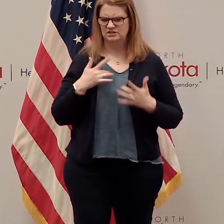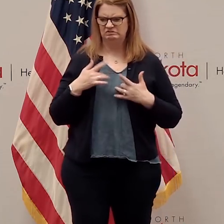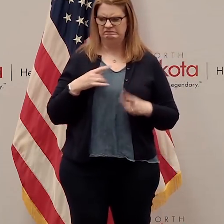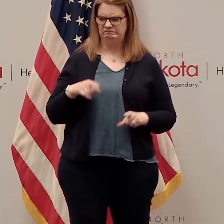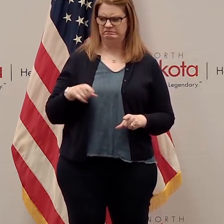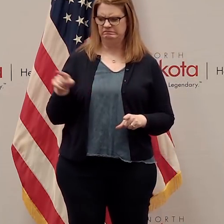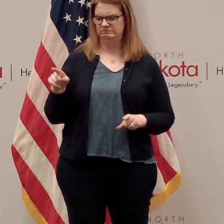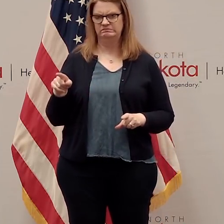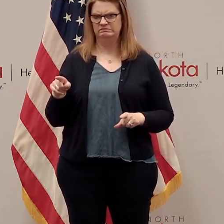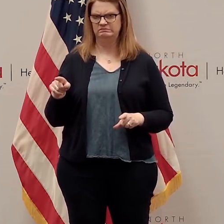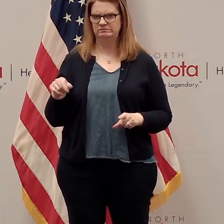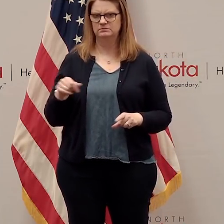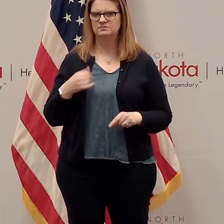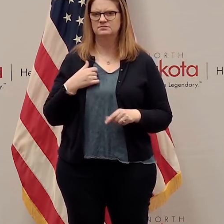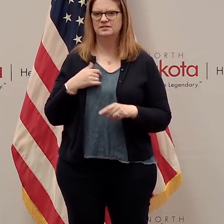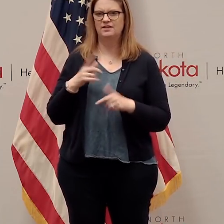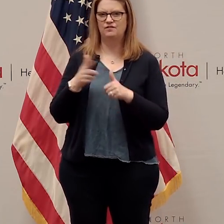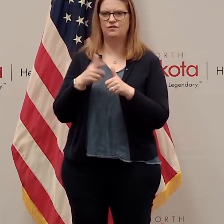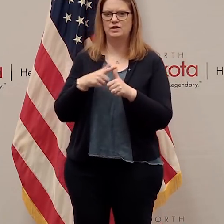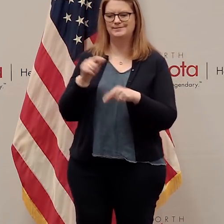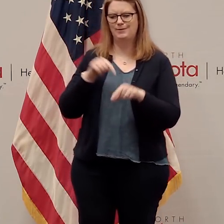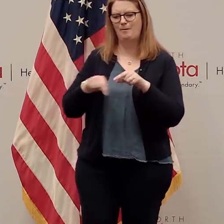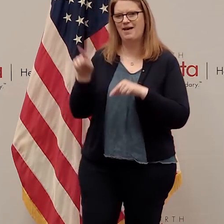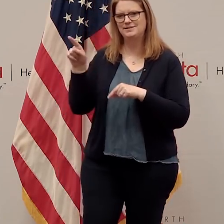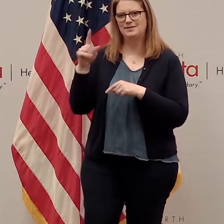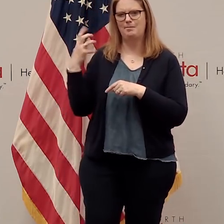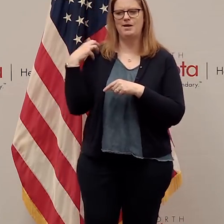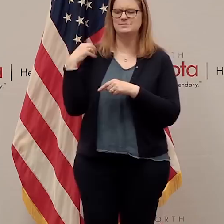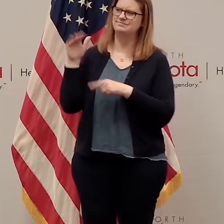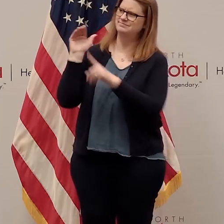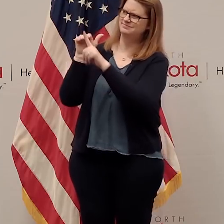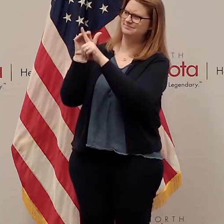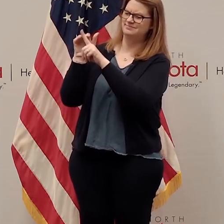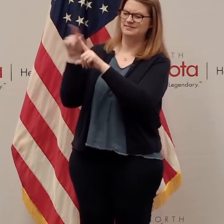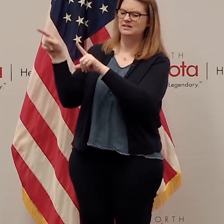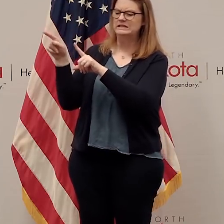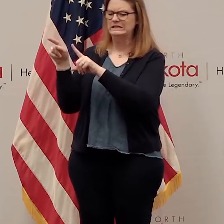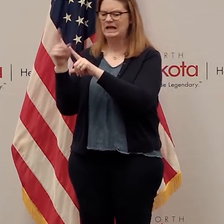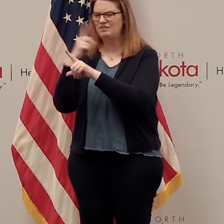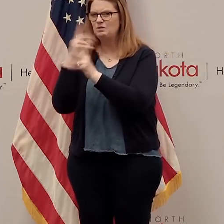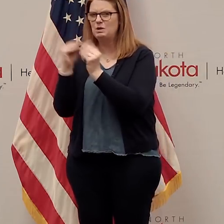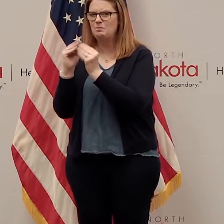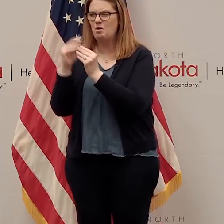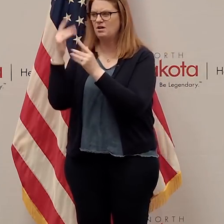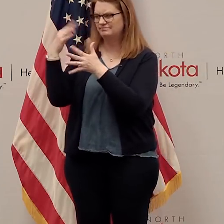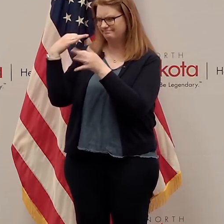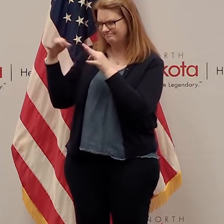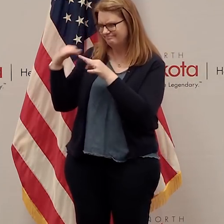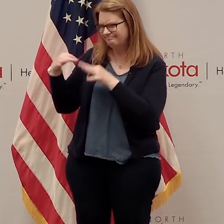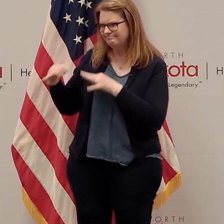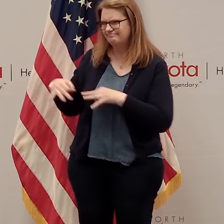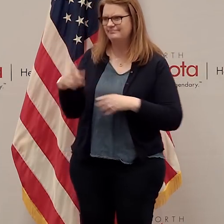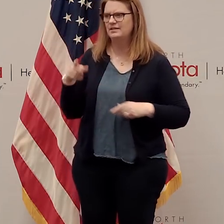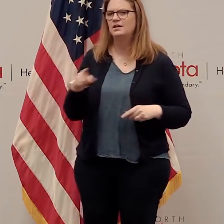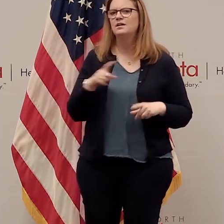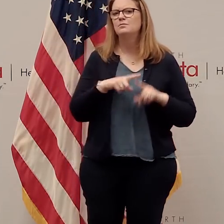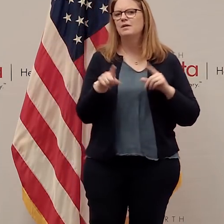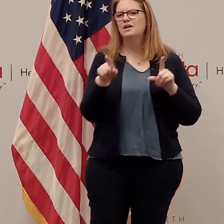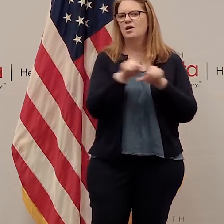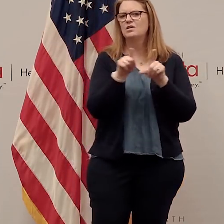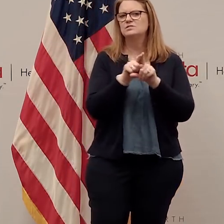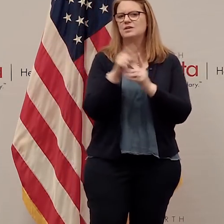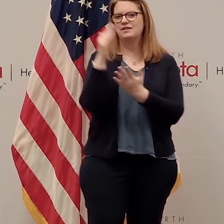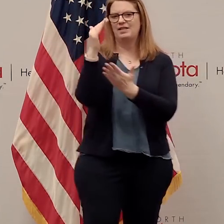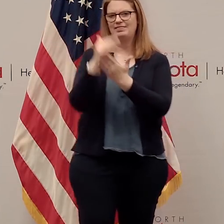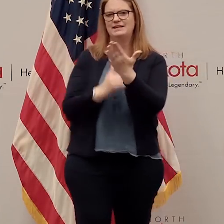employer's not doing enough, first place to go is back to the employer and say, hey, I think we can do more. And second place, we put up a list of